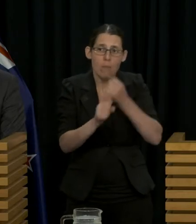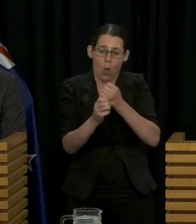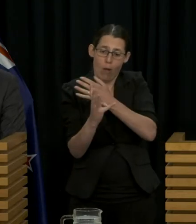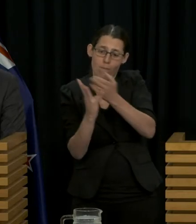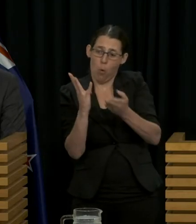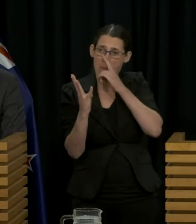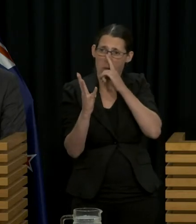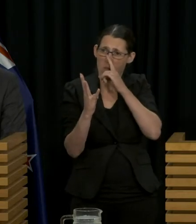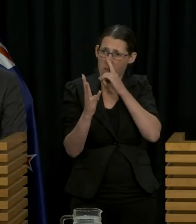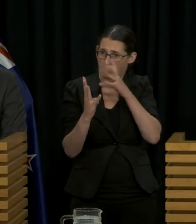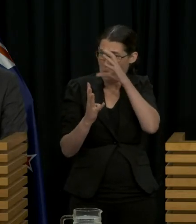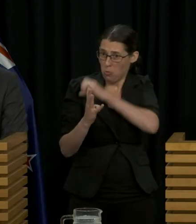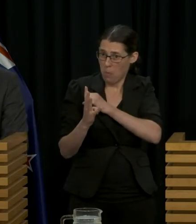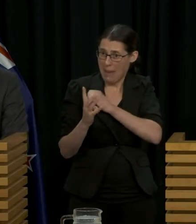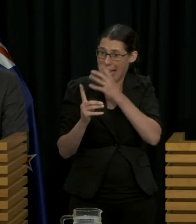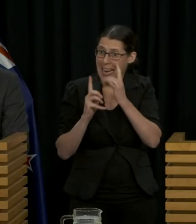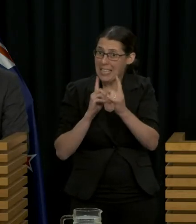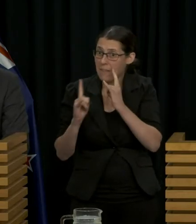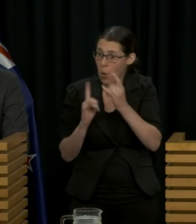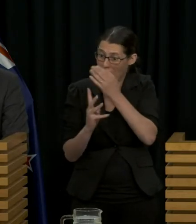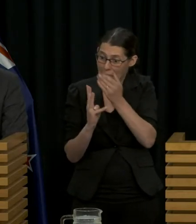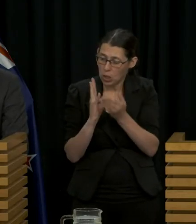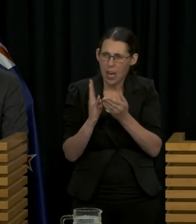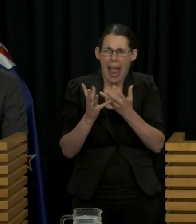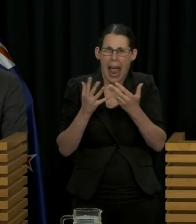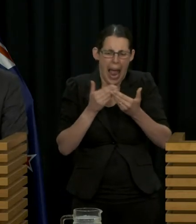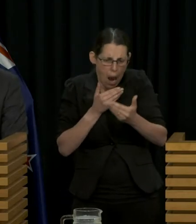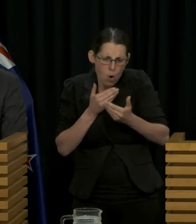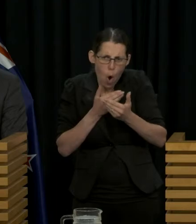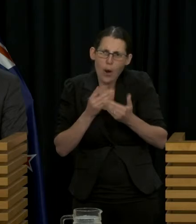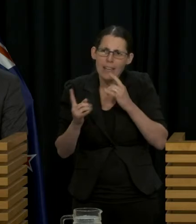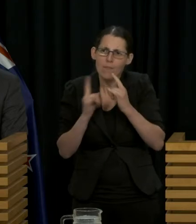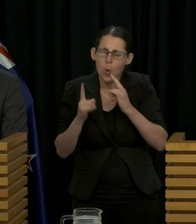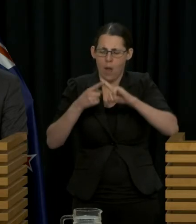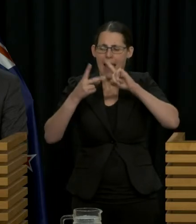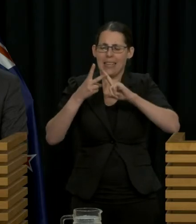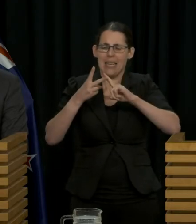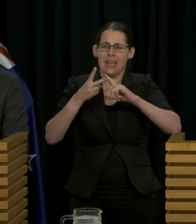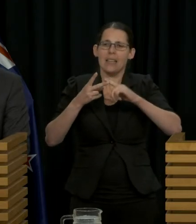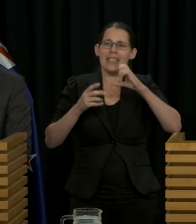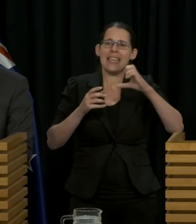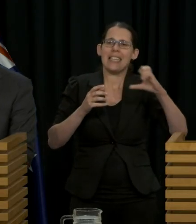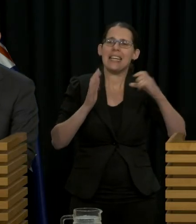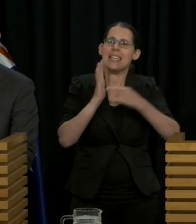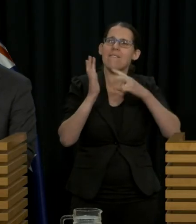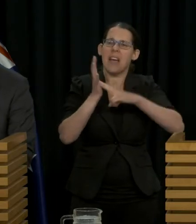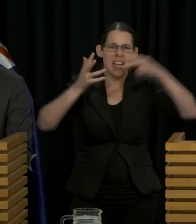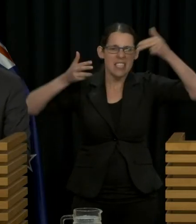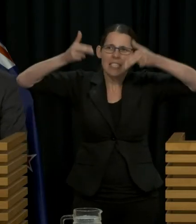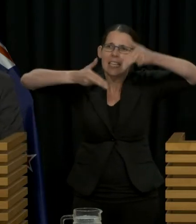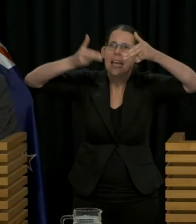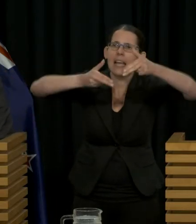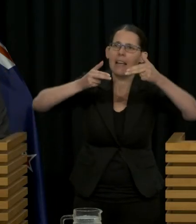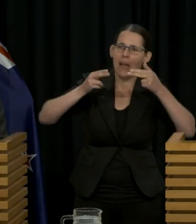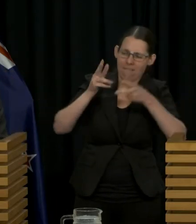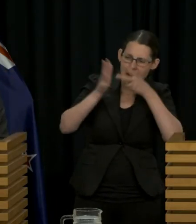for? And then CCTV footage. How long does it take to review it all? If I could make a few